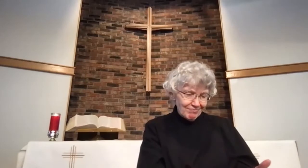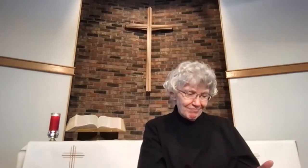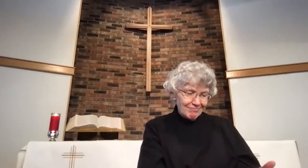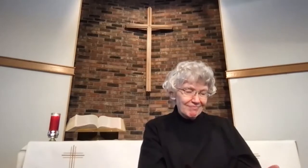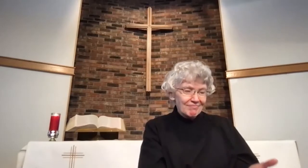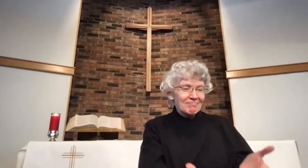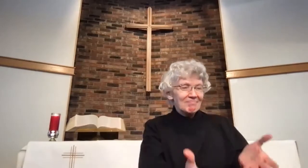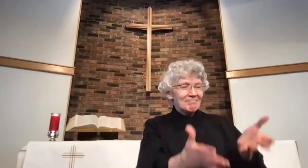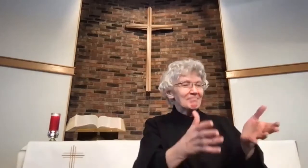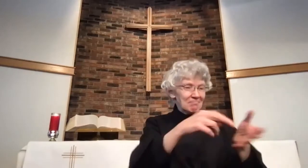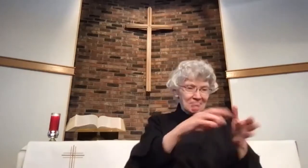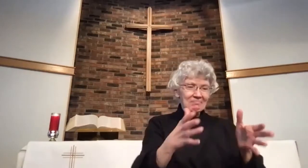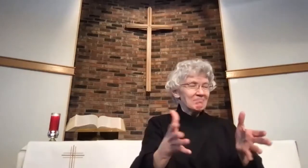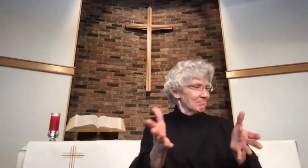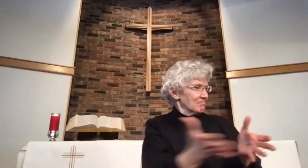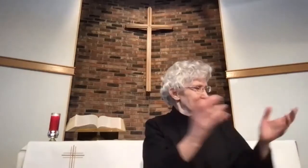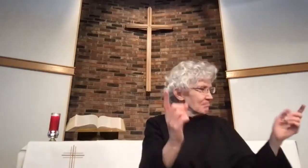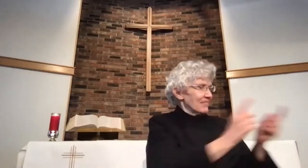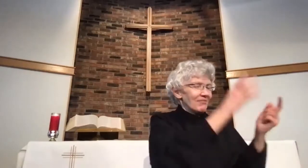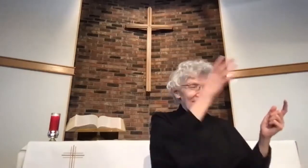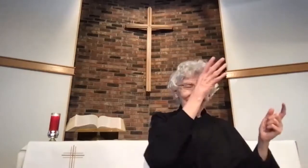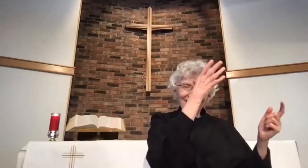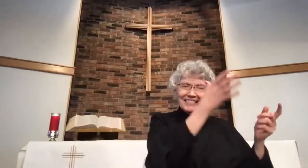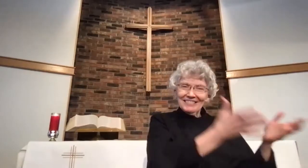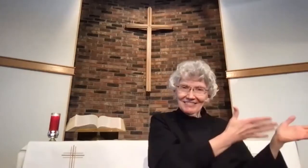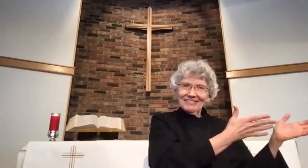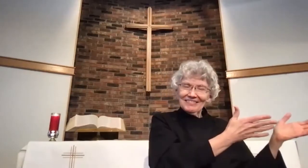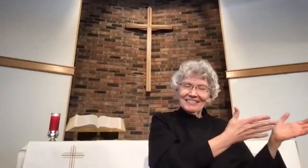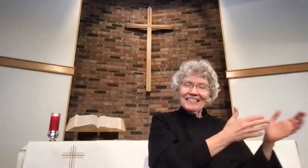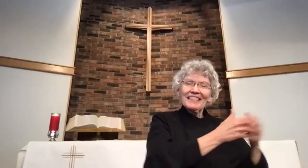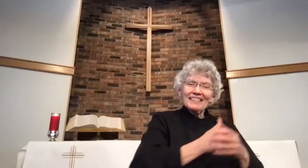unclean spirit, healed the child, and gave him back to his father.